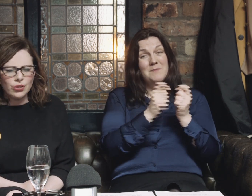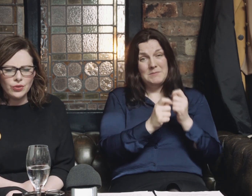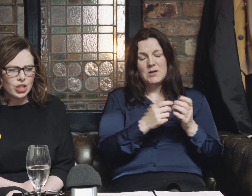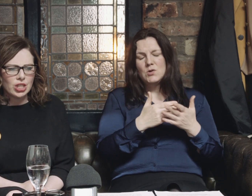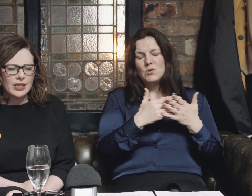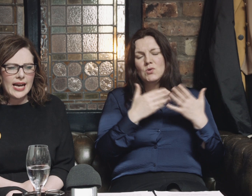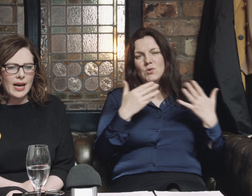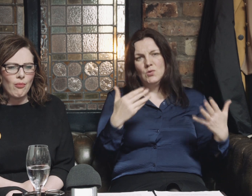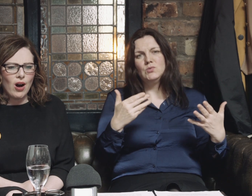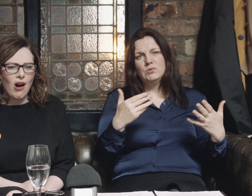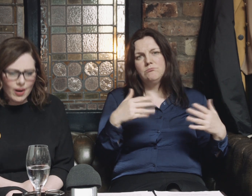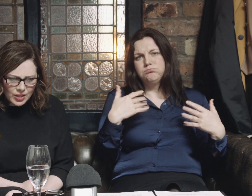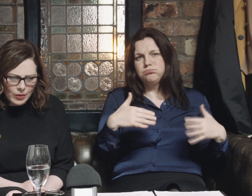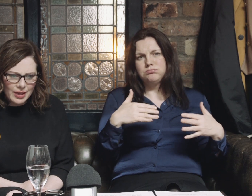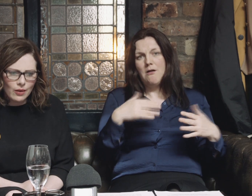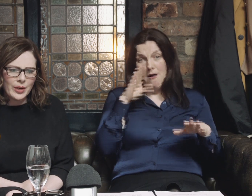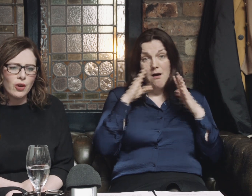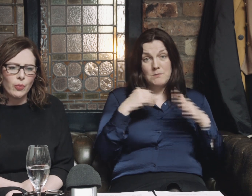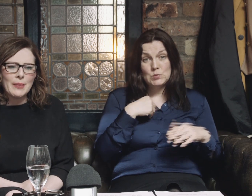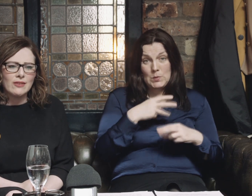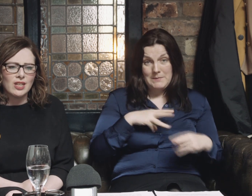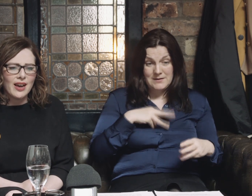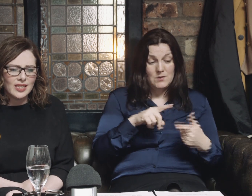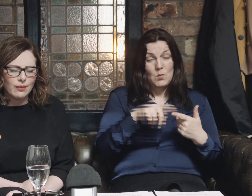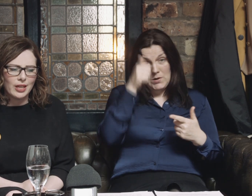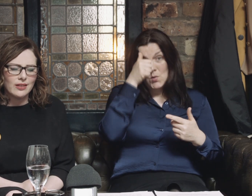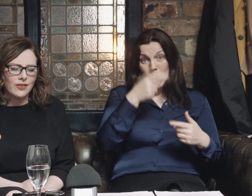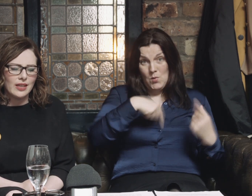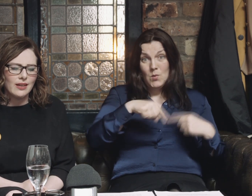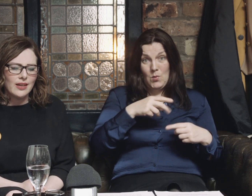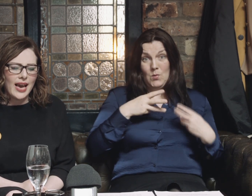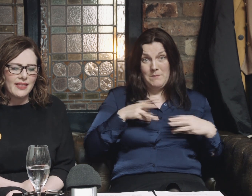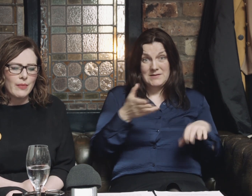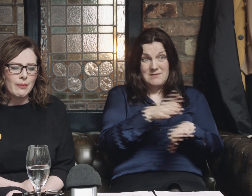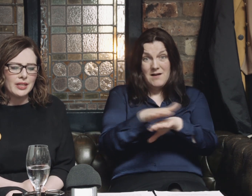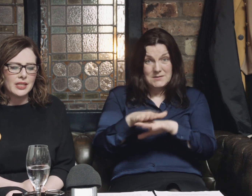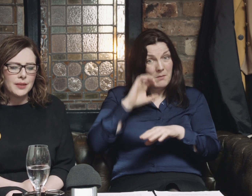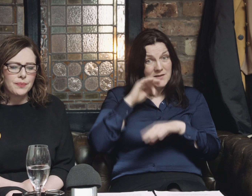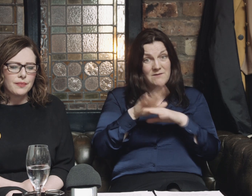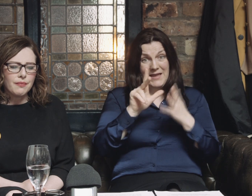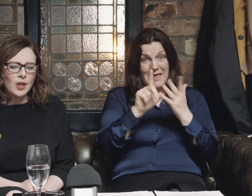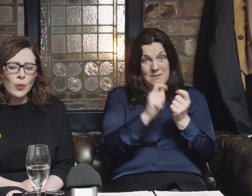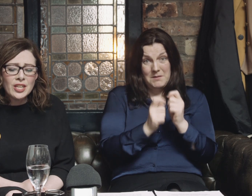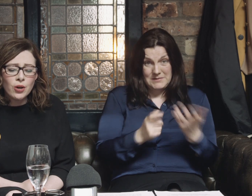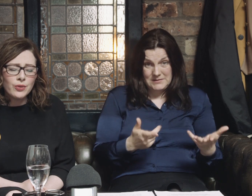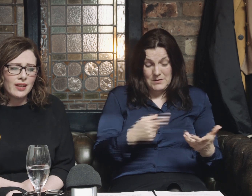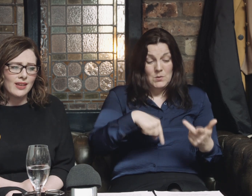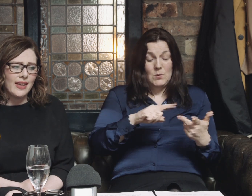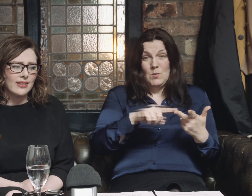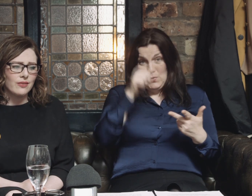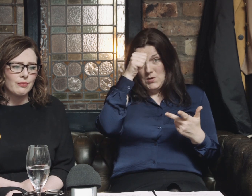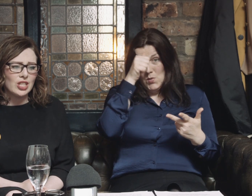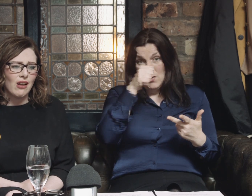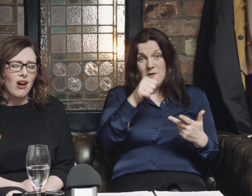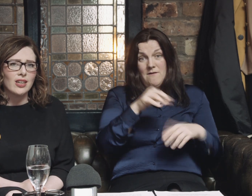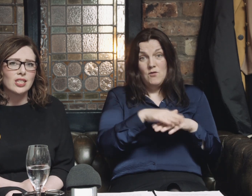caused huge harm to women. We know that women have died because of the 8th Amendment. We know that in the